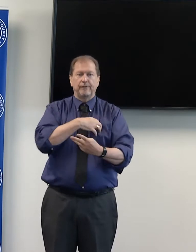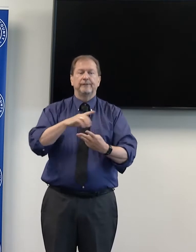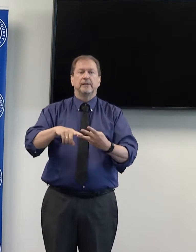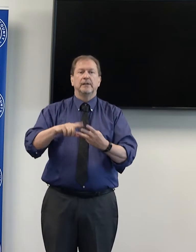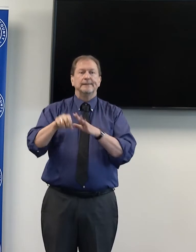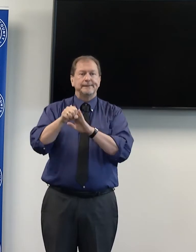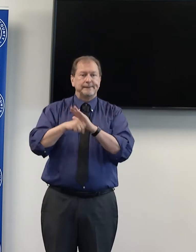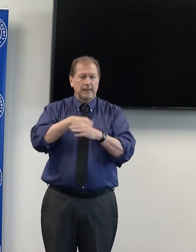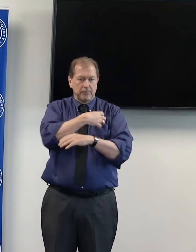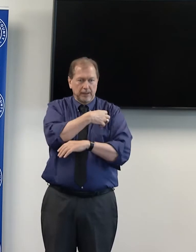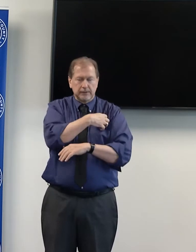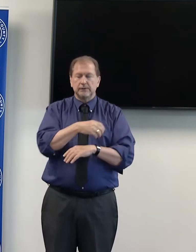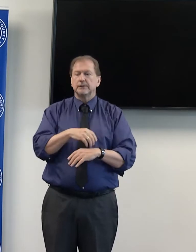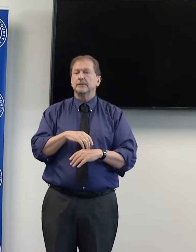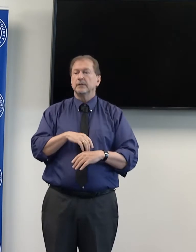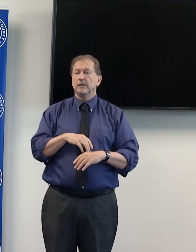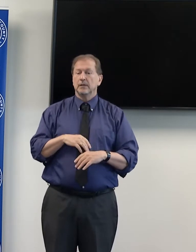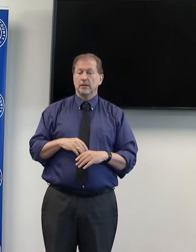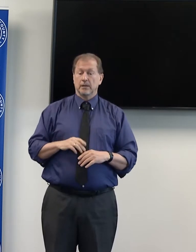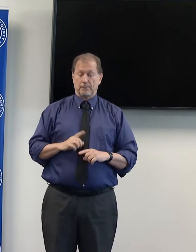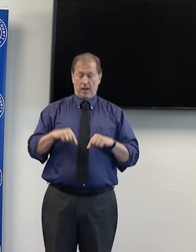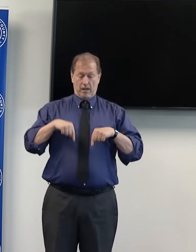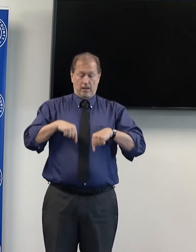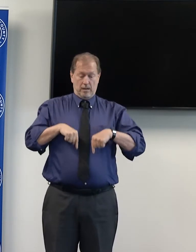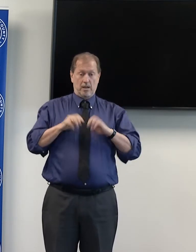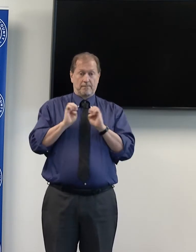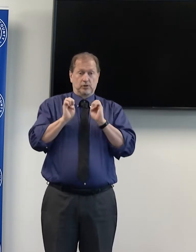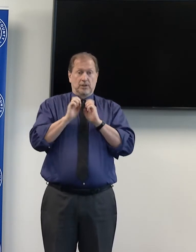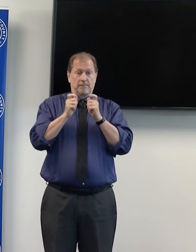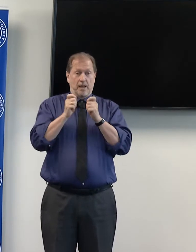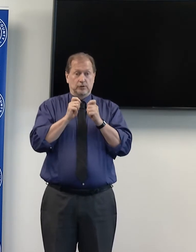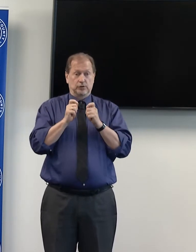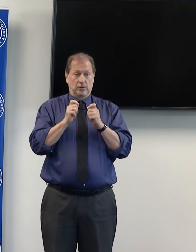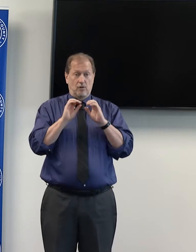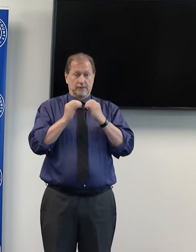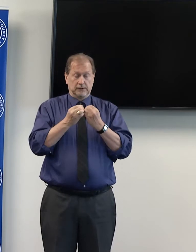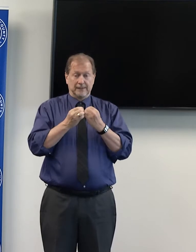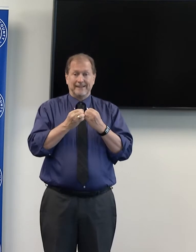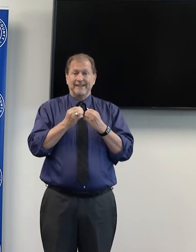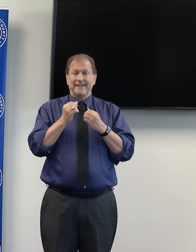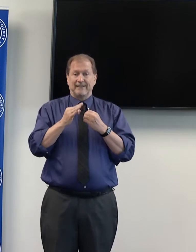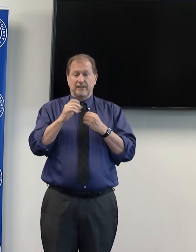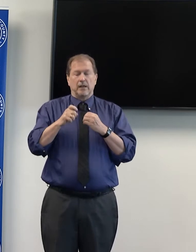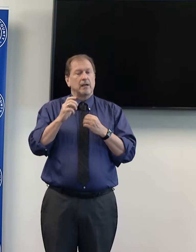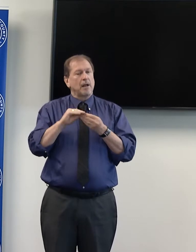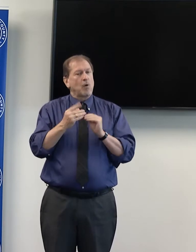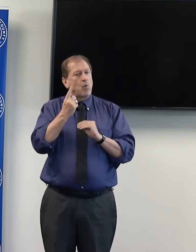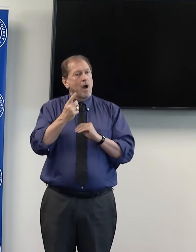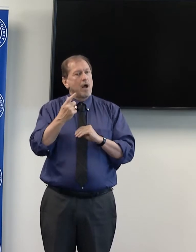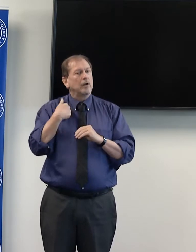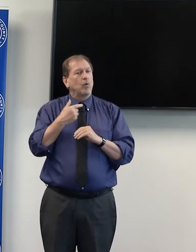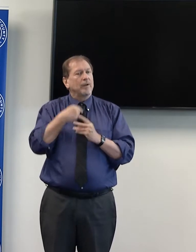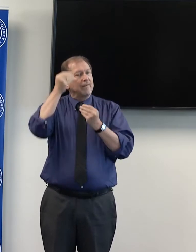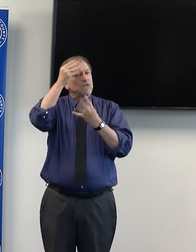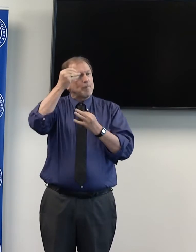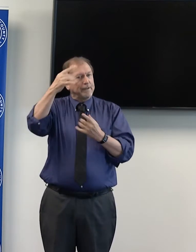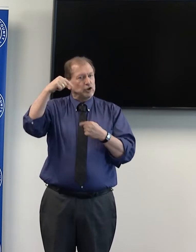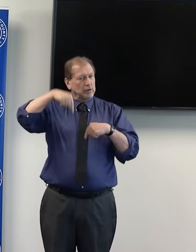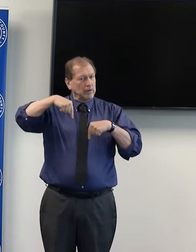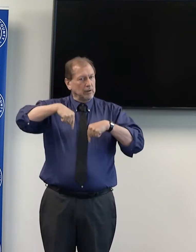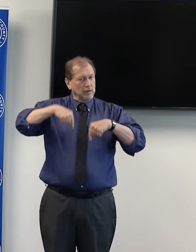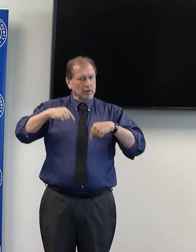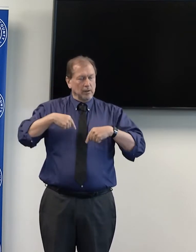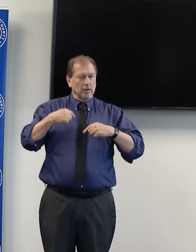types of assets that we could deploy if needed were, number one, intelligence. What do we know based upon